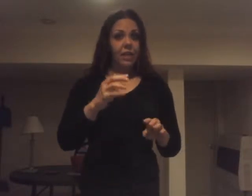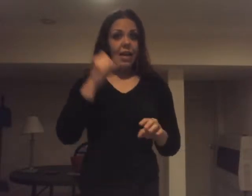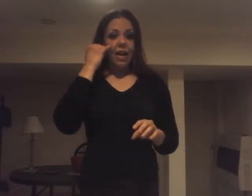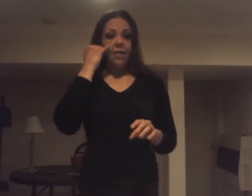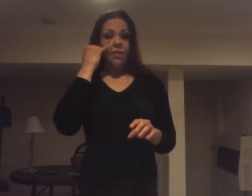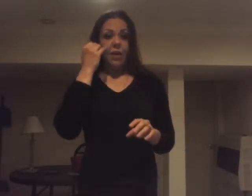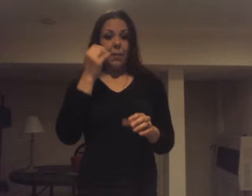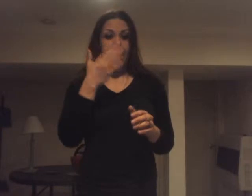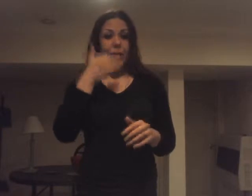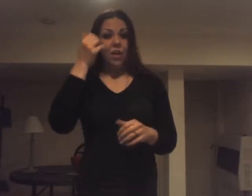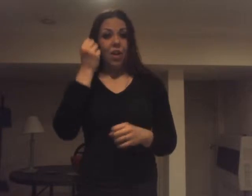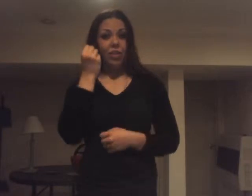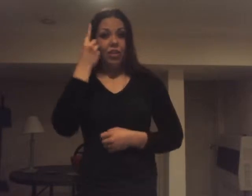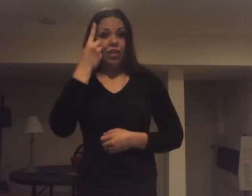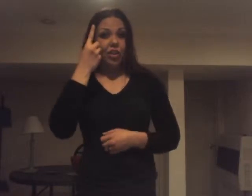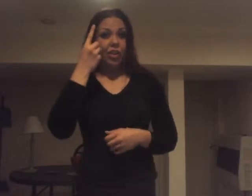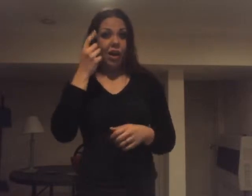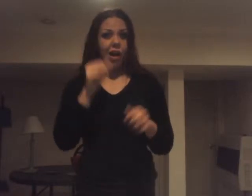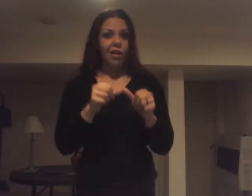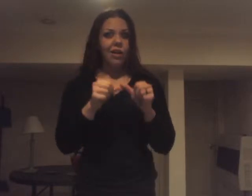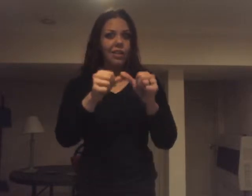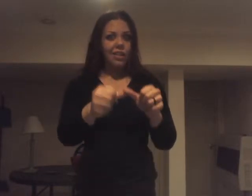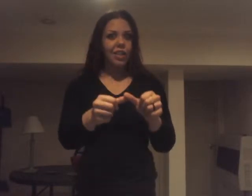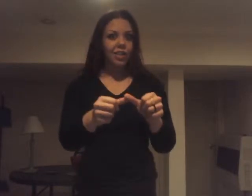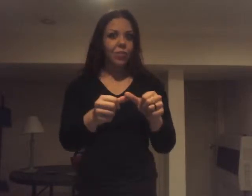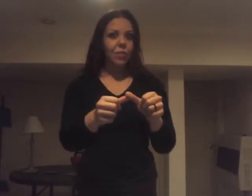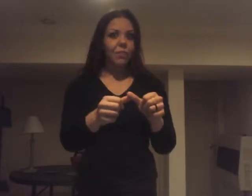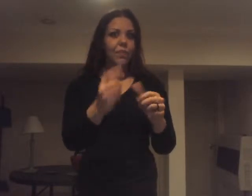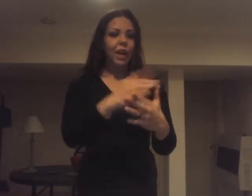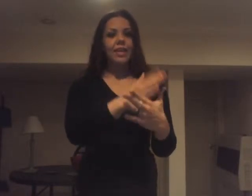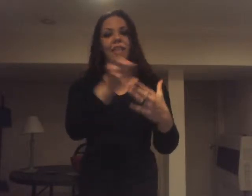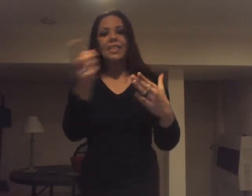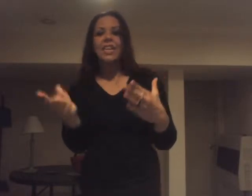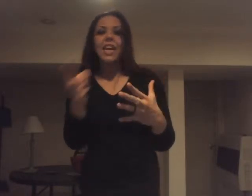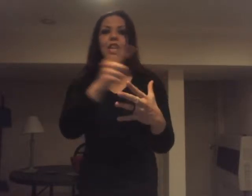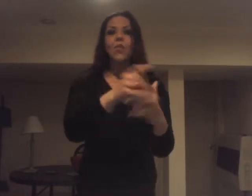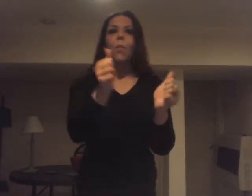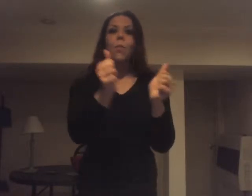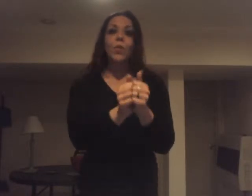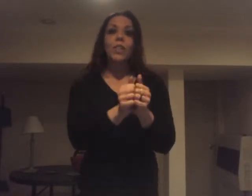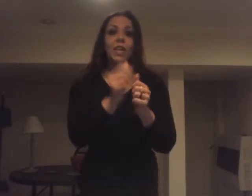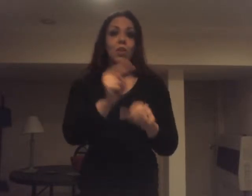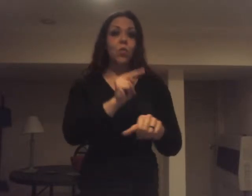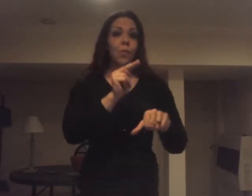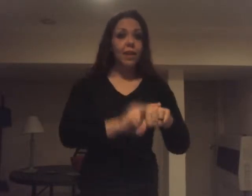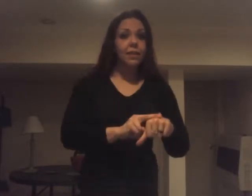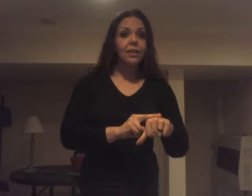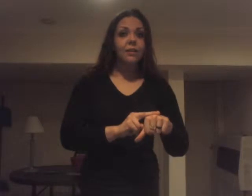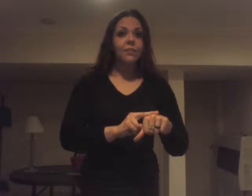understood as being on a continuum with normality. There's a tendency to be medicalizing behaviors